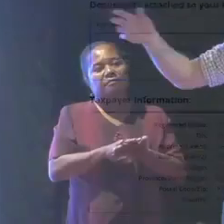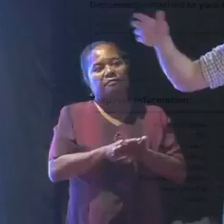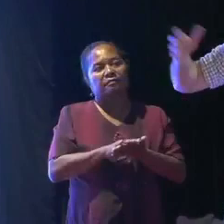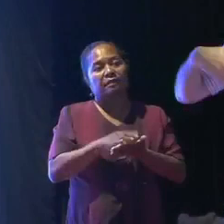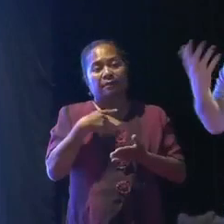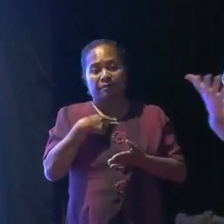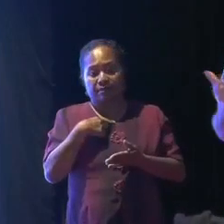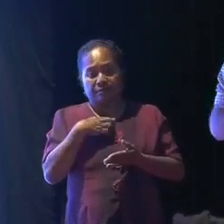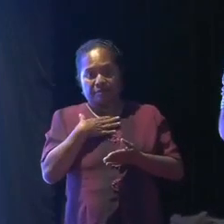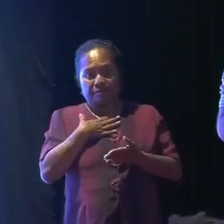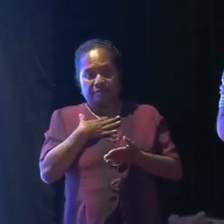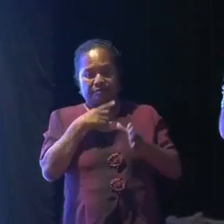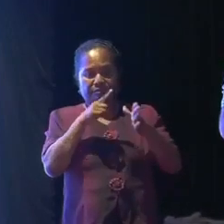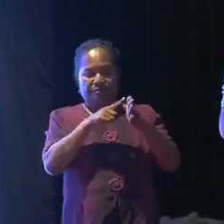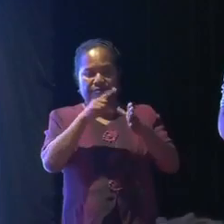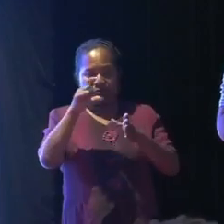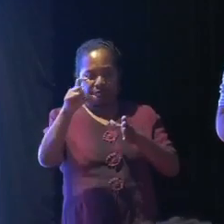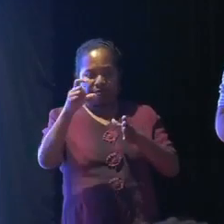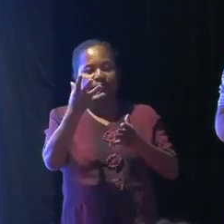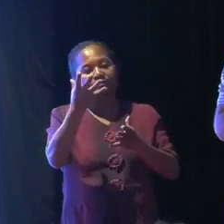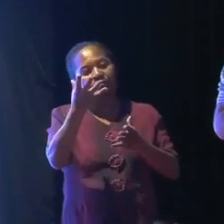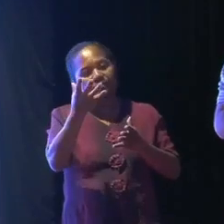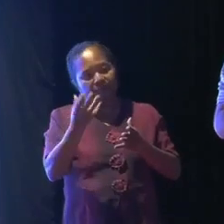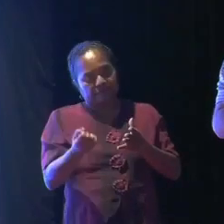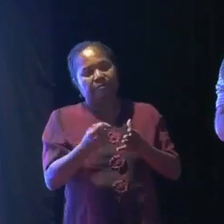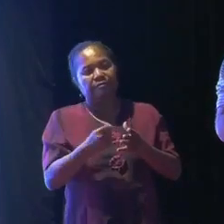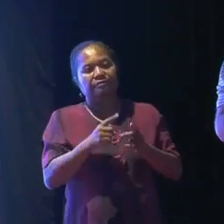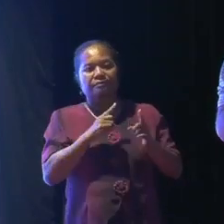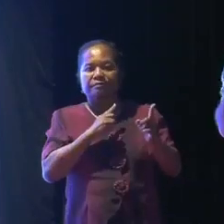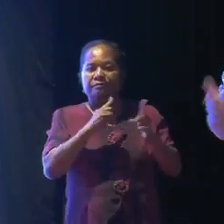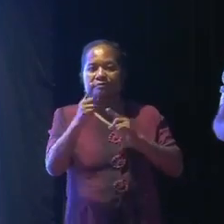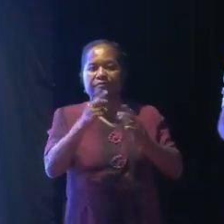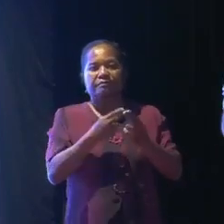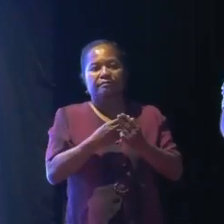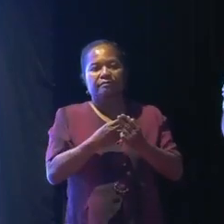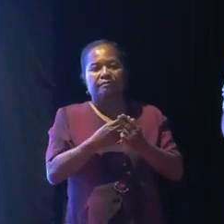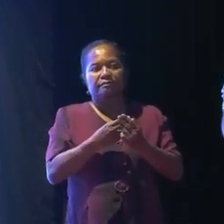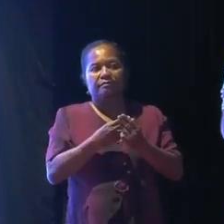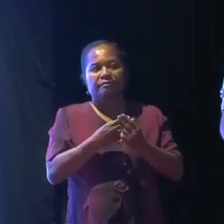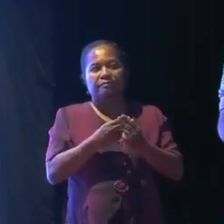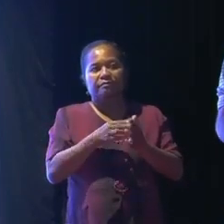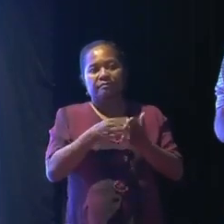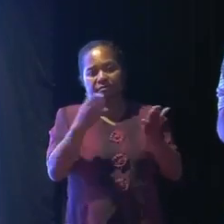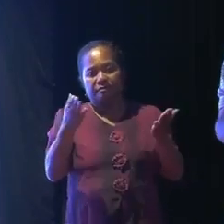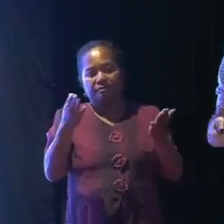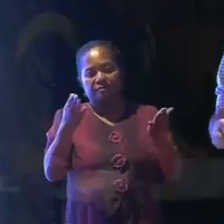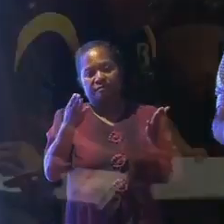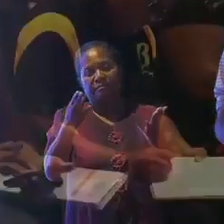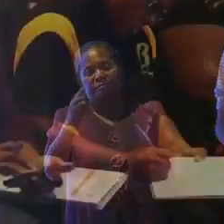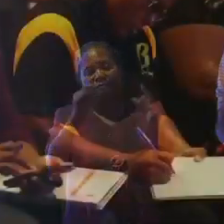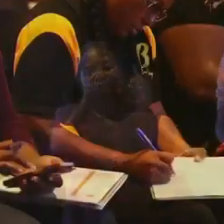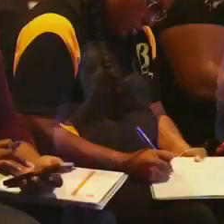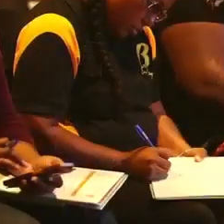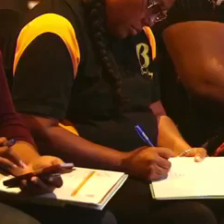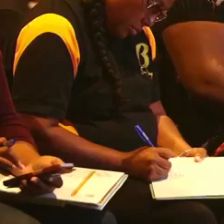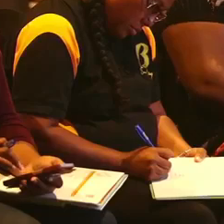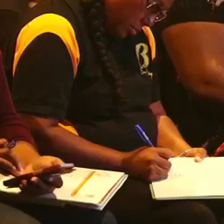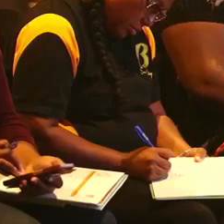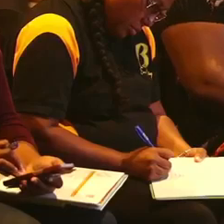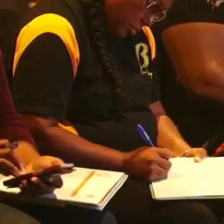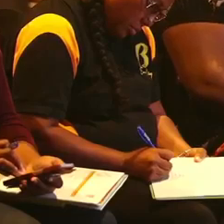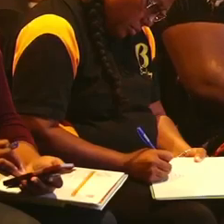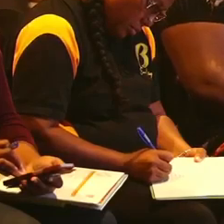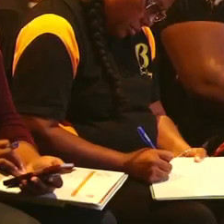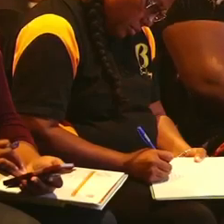because my account already has that information on it. So with the current forms, it just streamlines that